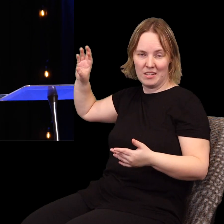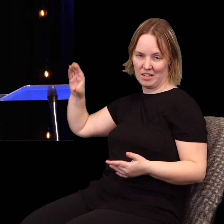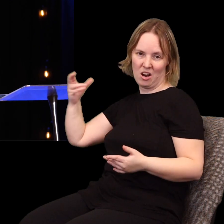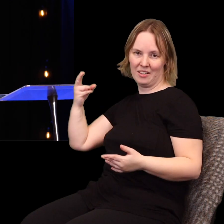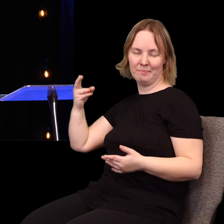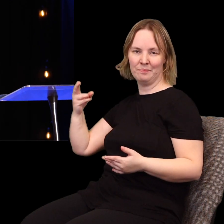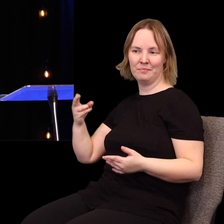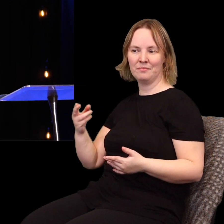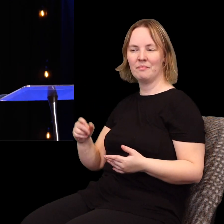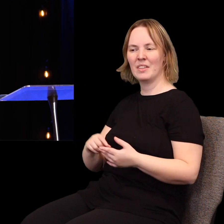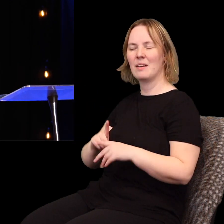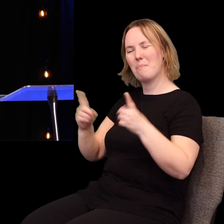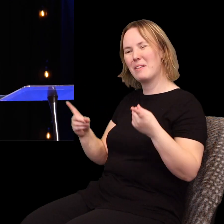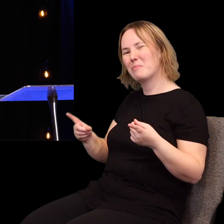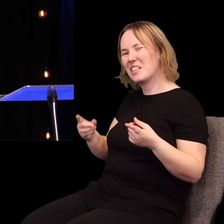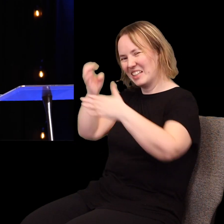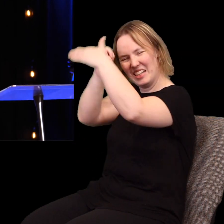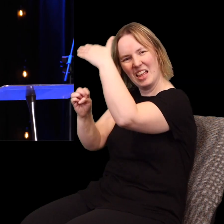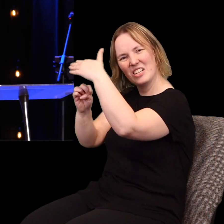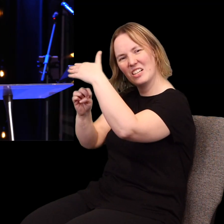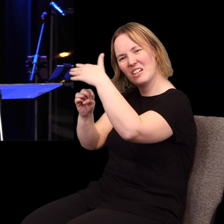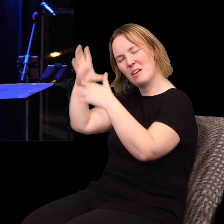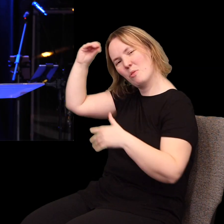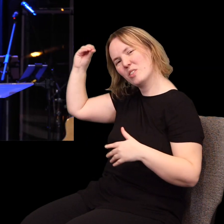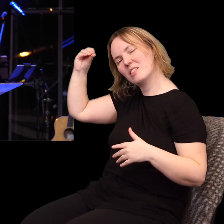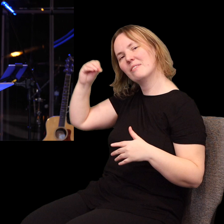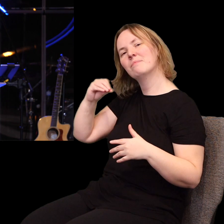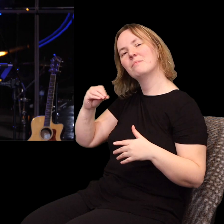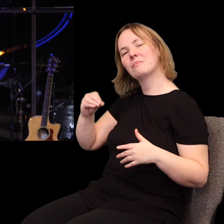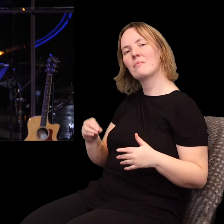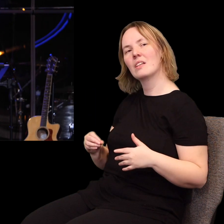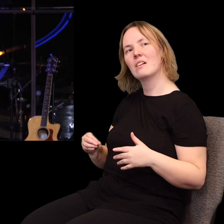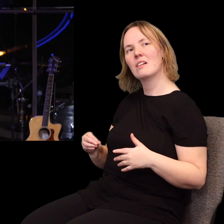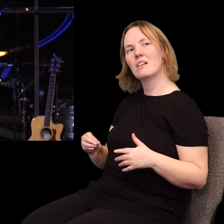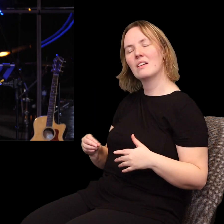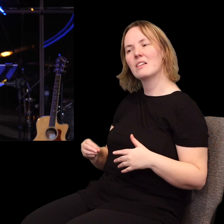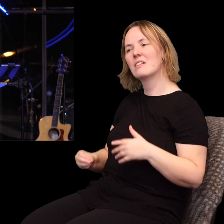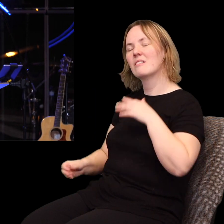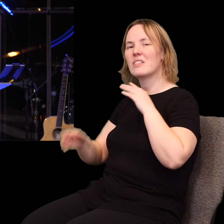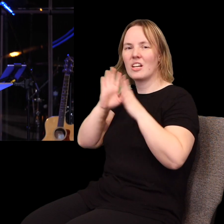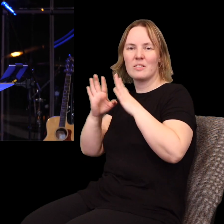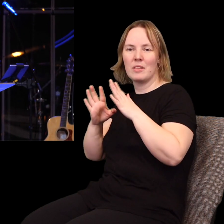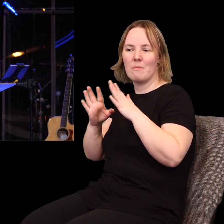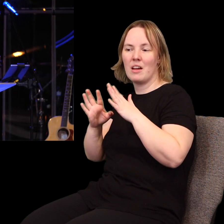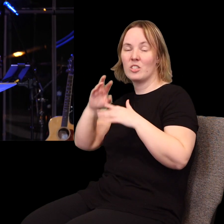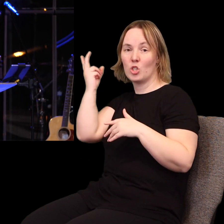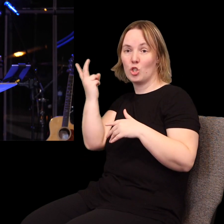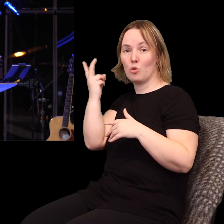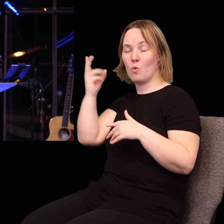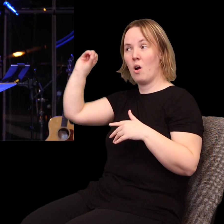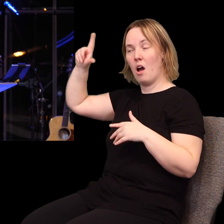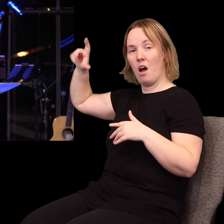probably Elijah and Moses. The Bible actually says in Revelation 11, John, who writes the book, he refers to them as two